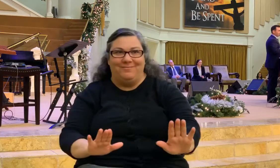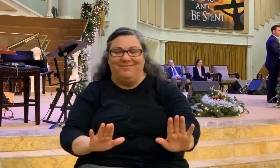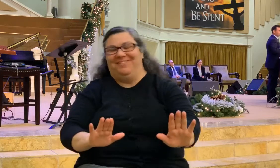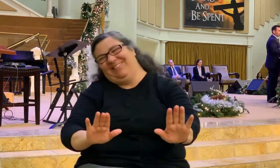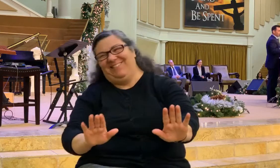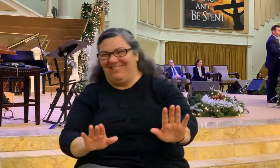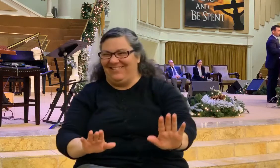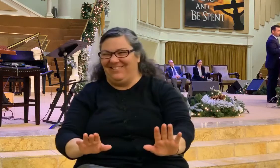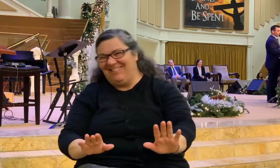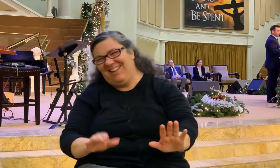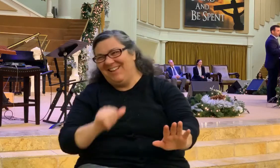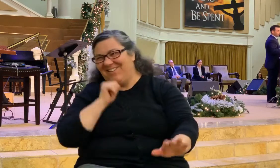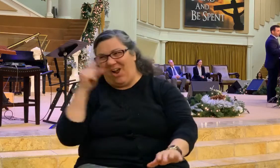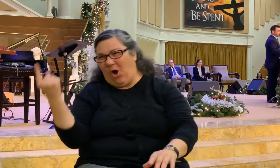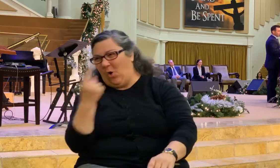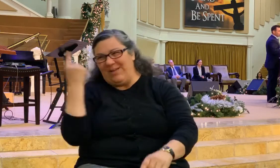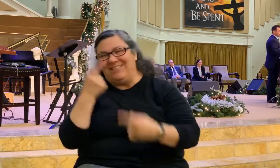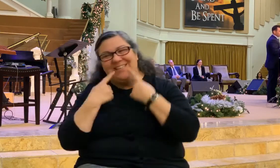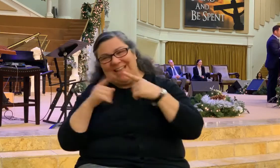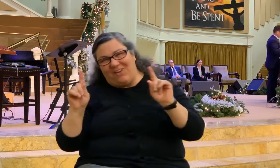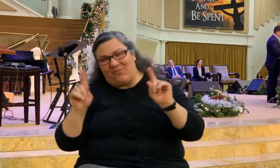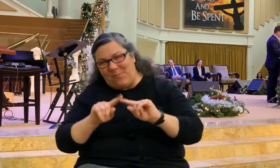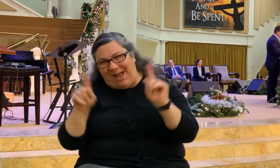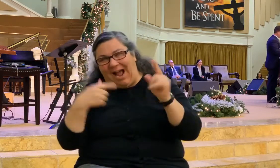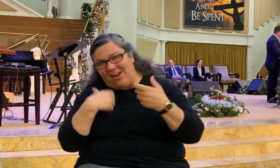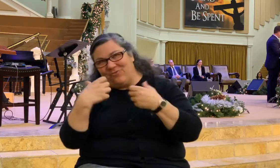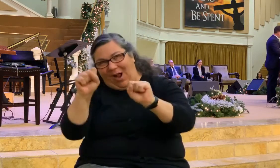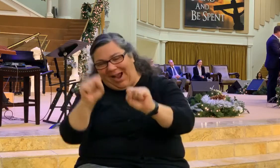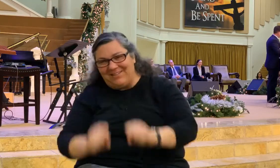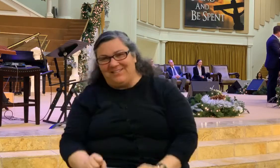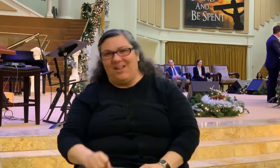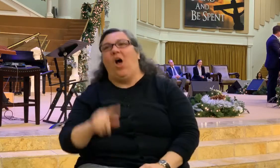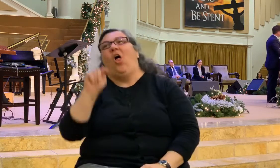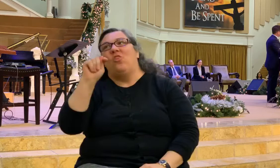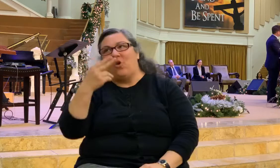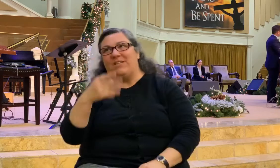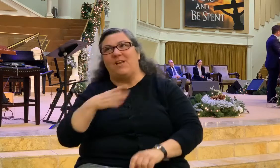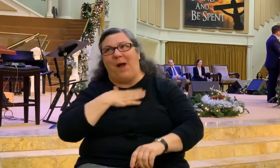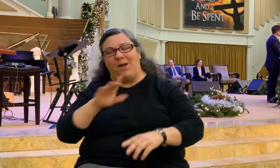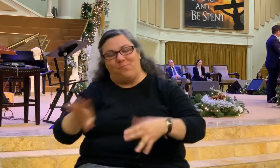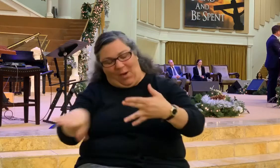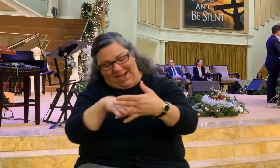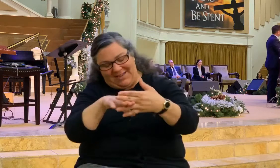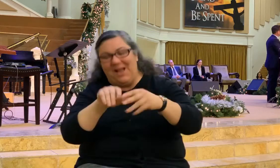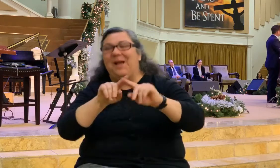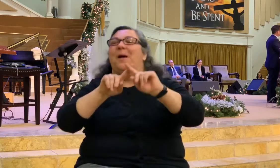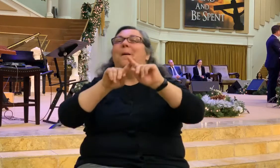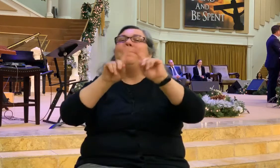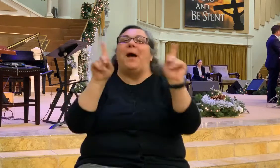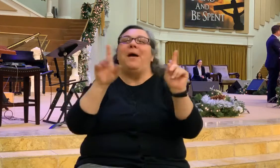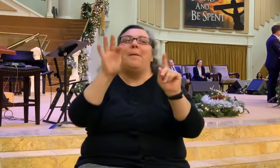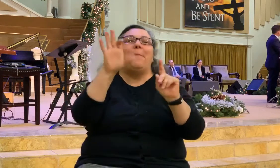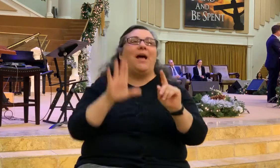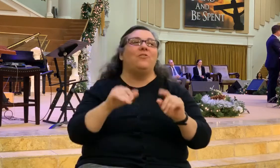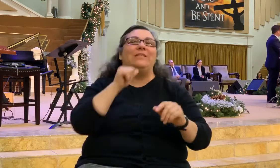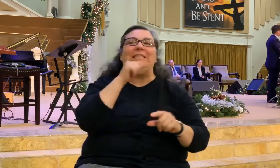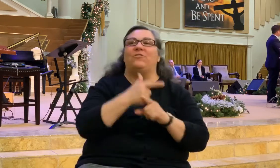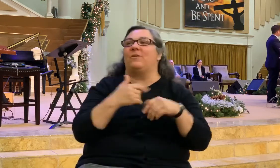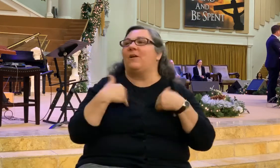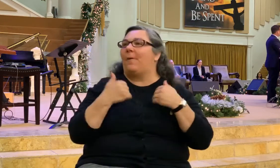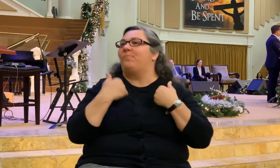That doesn't work ever, but we try it. And they are constantly needed here, but they continue to